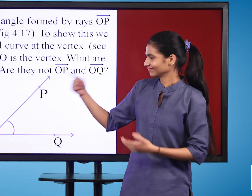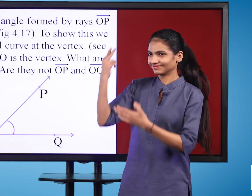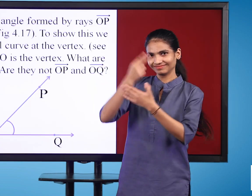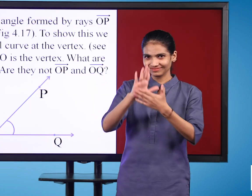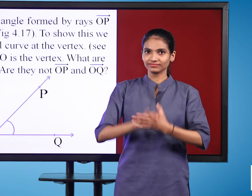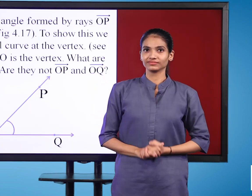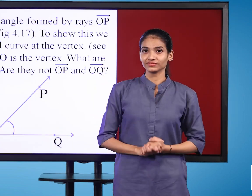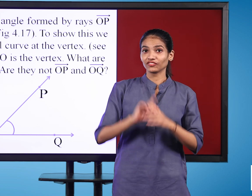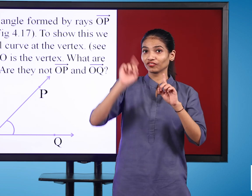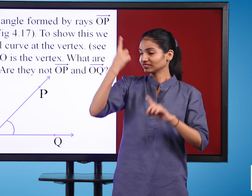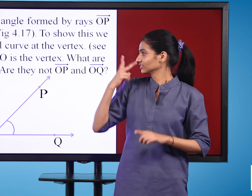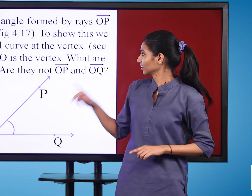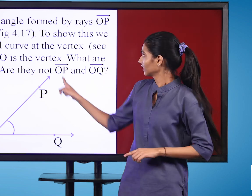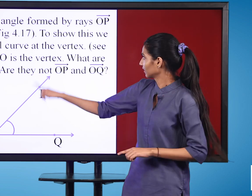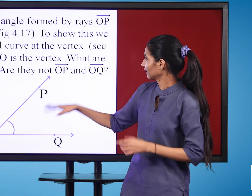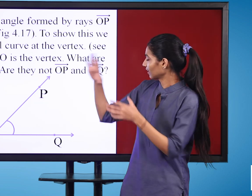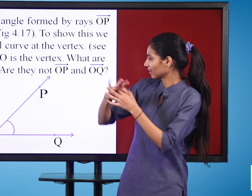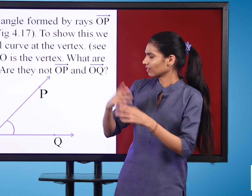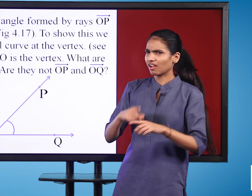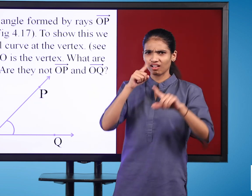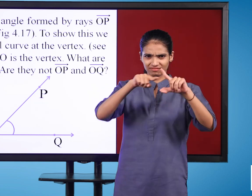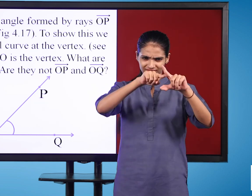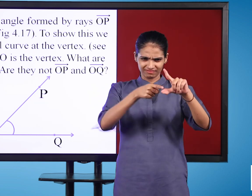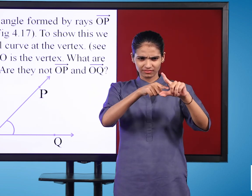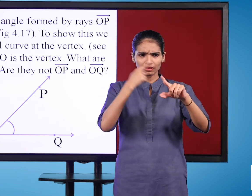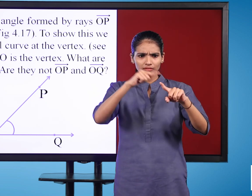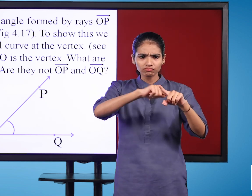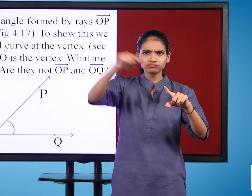This is an angle formed by rays OP and OQ.